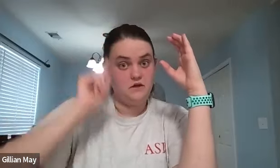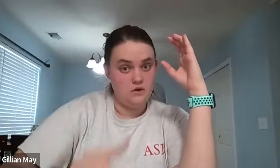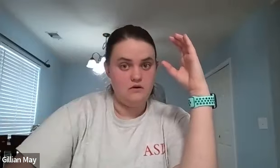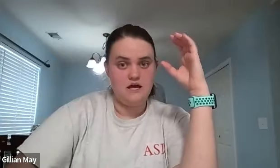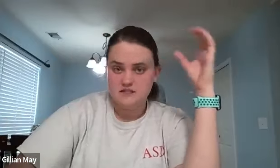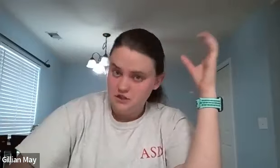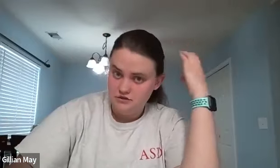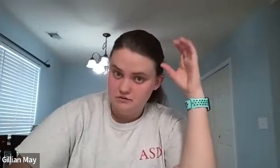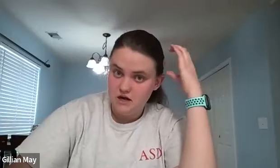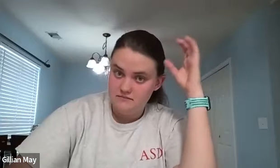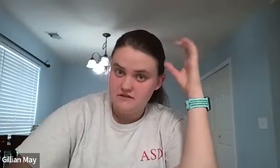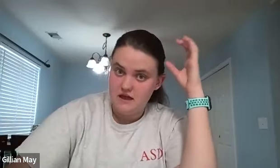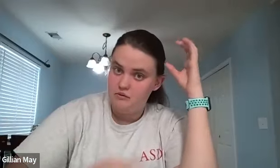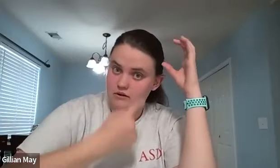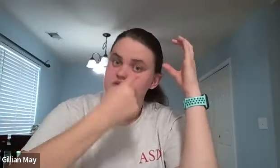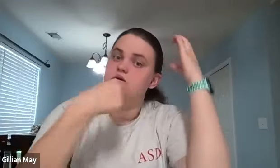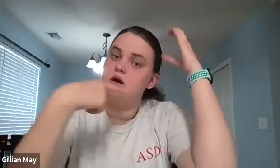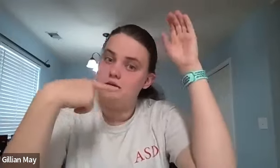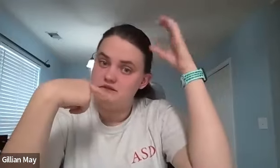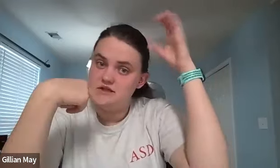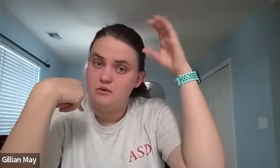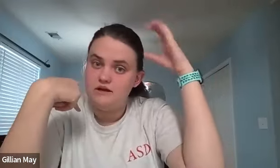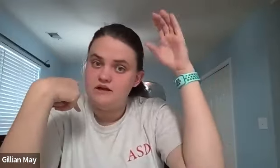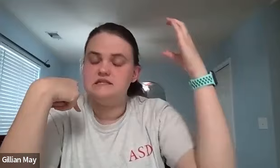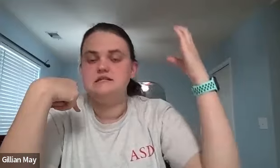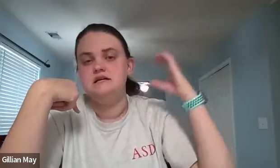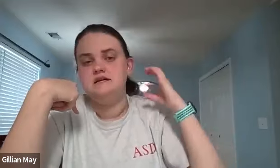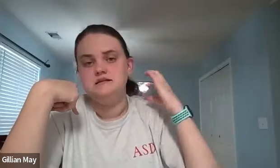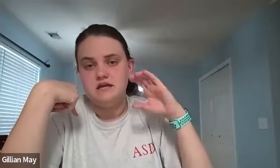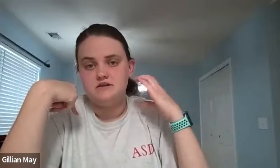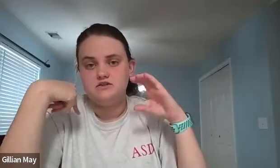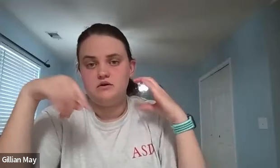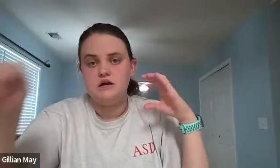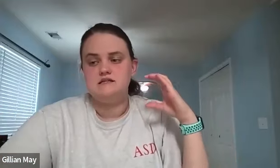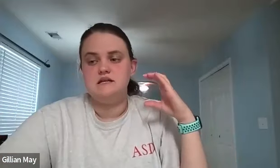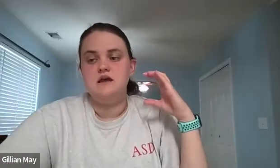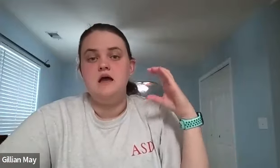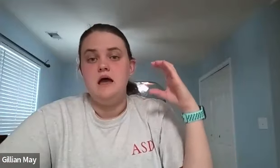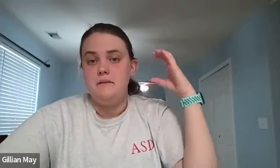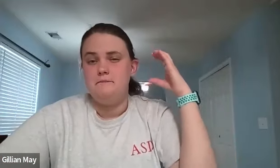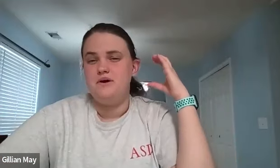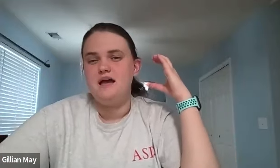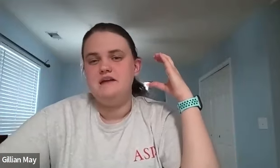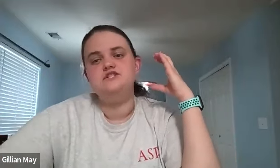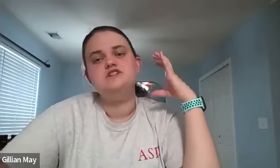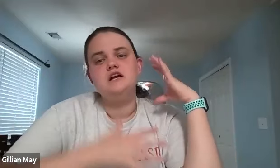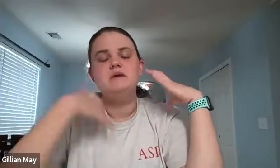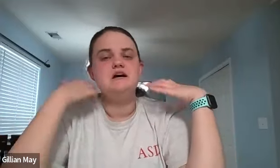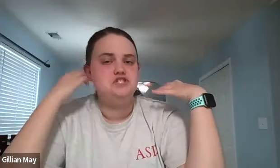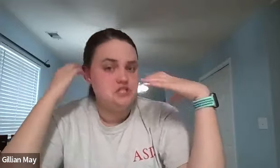girl cousin, you do it up to that point. So up is like boy cousin, down is girl cousin. But if you're just talking about a